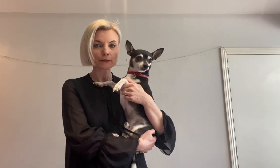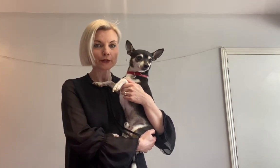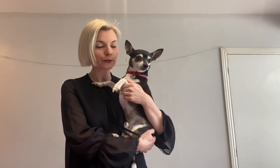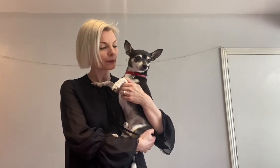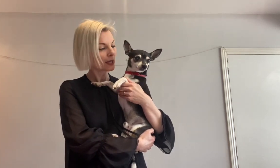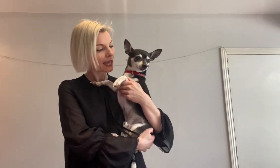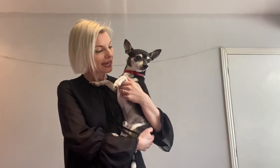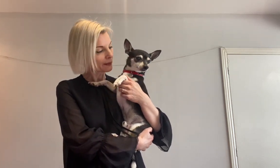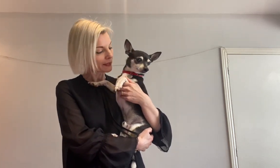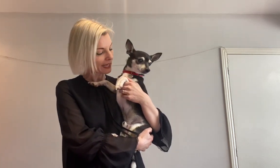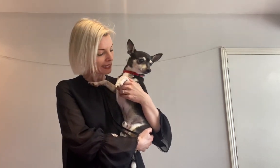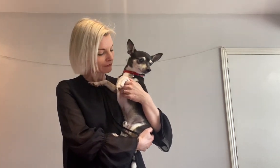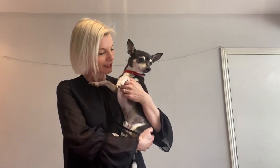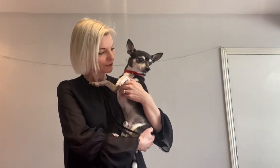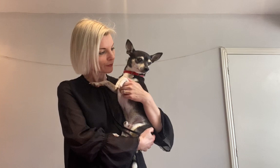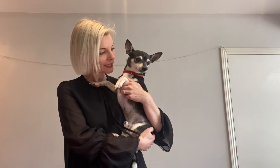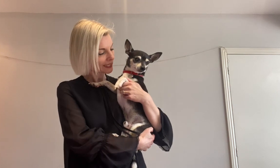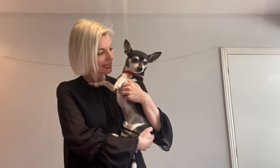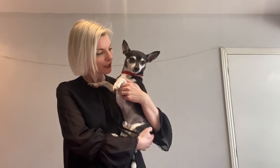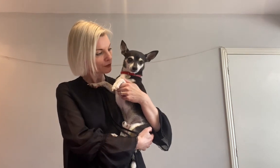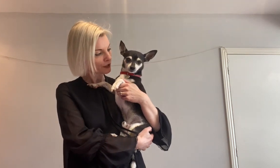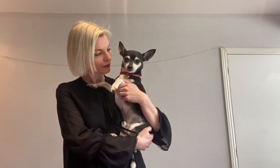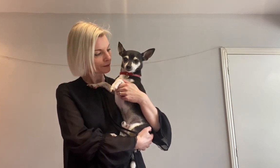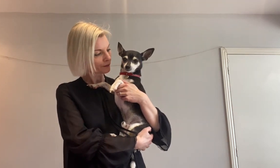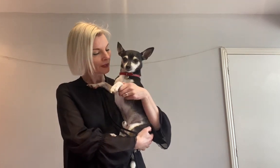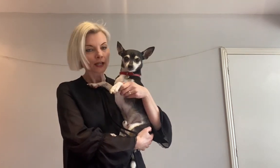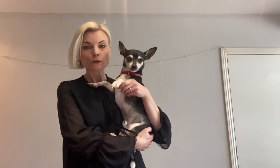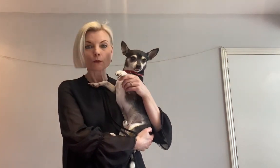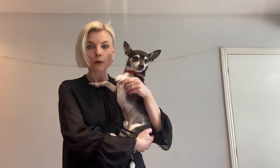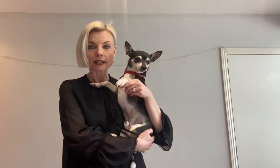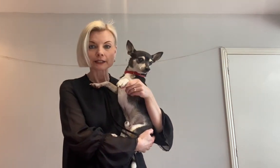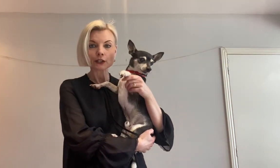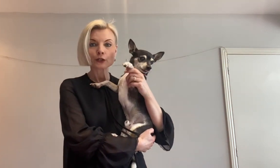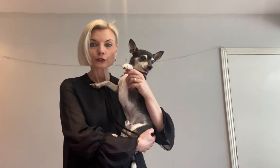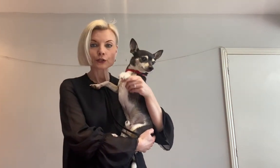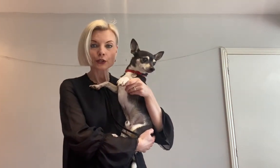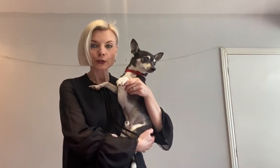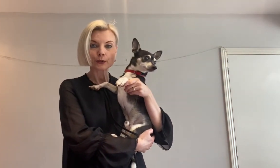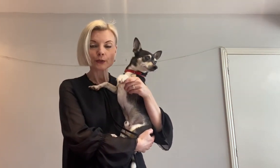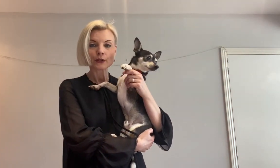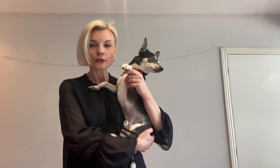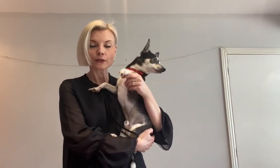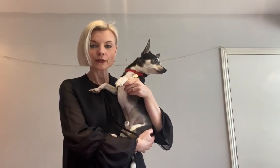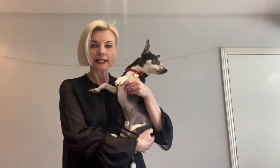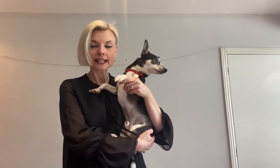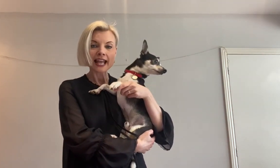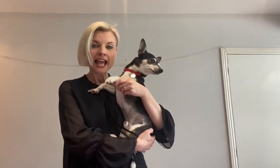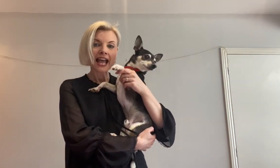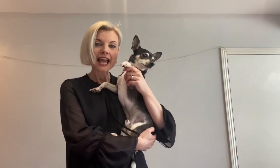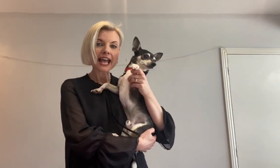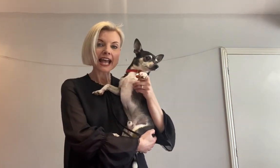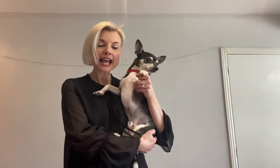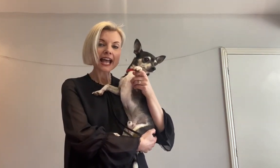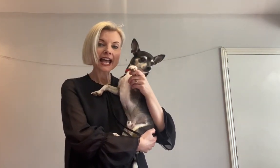room. In a minute, hey Ralph, shall we sing the hello song? One, two, three.